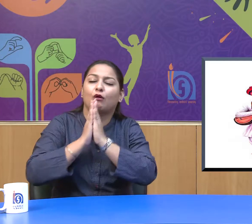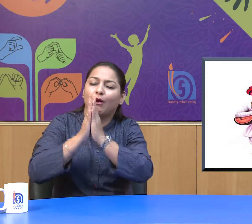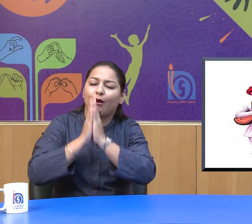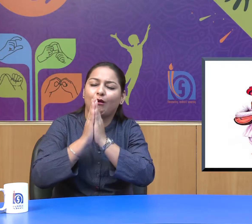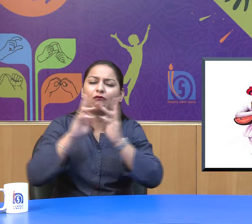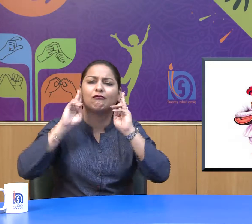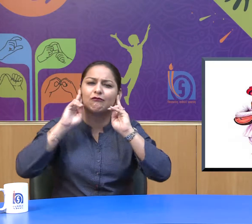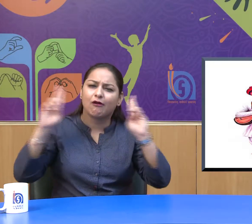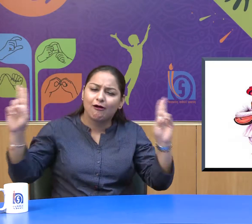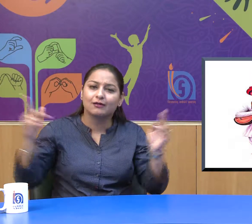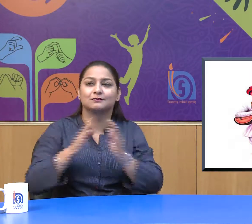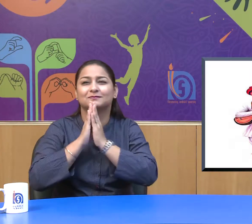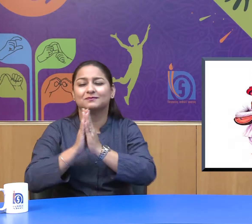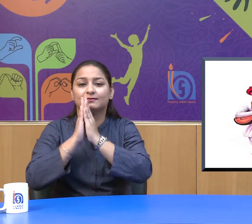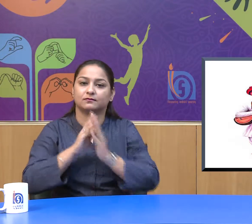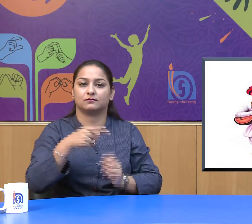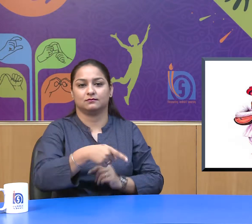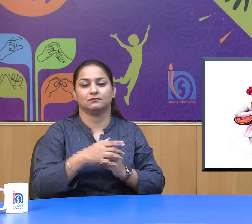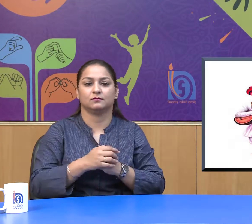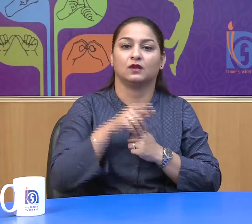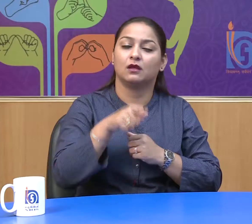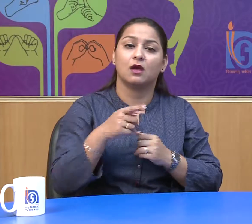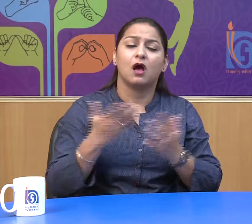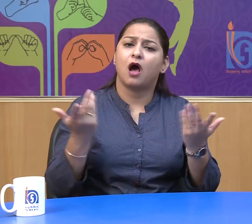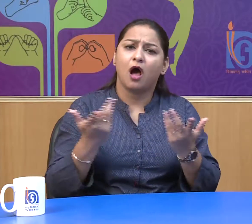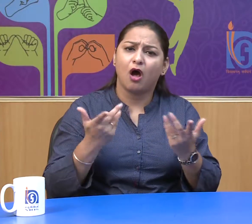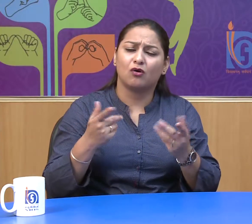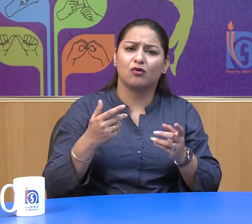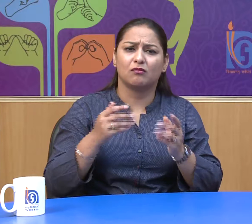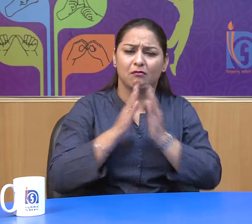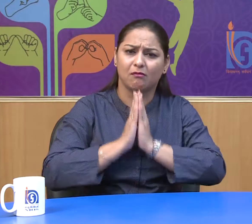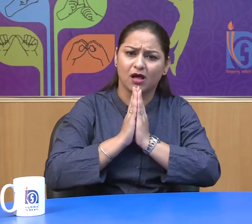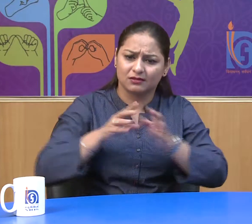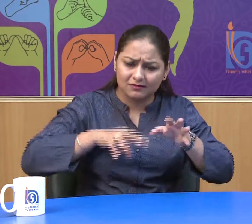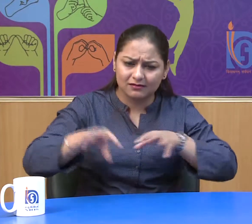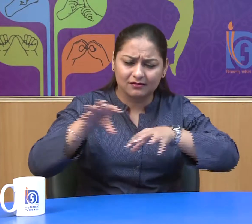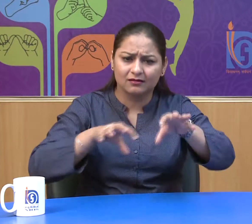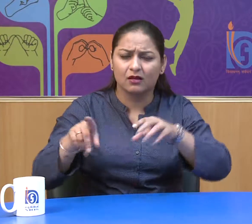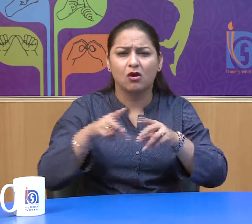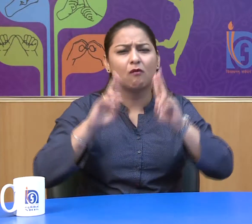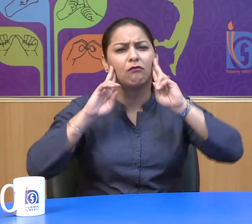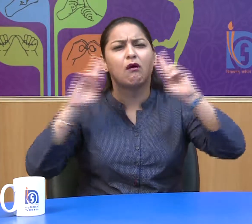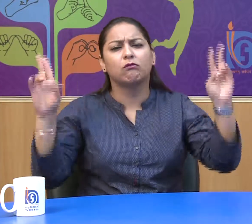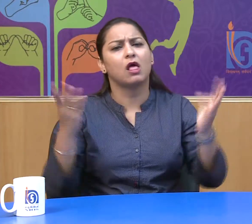Bhakti movement. How did Bhakti movement became so popular with the